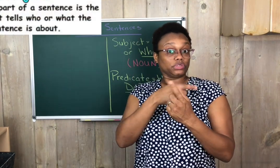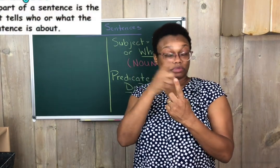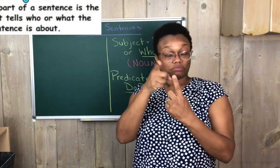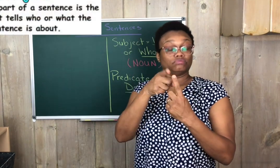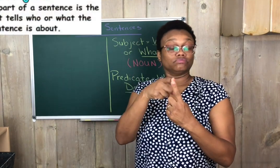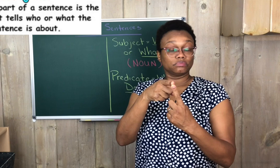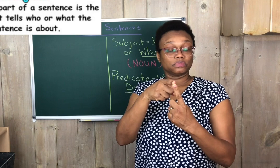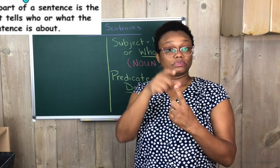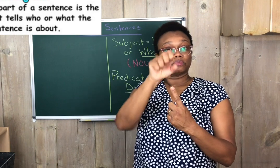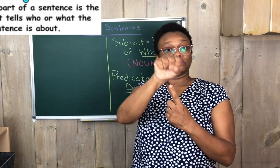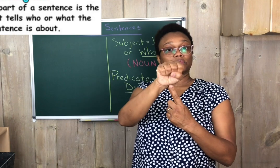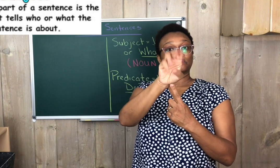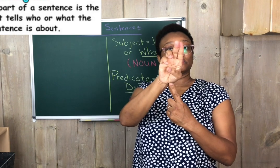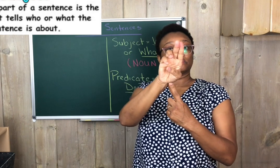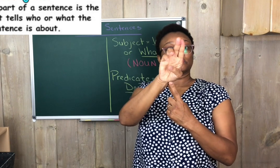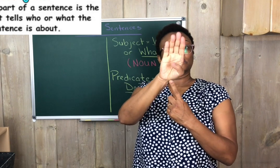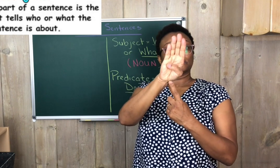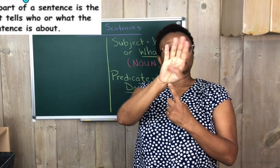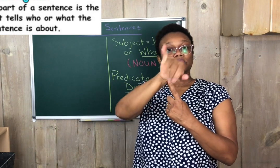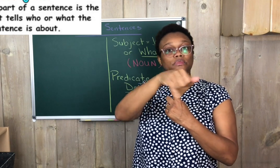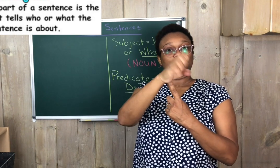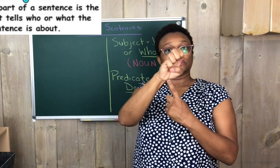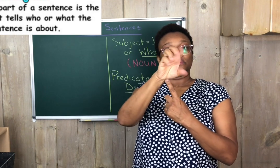The first, a subject,